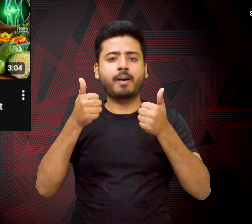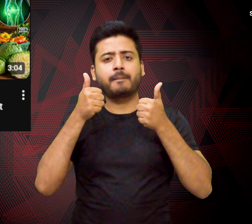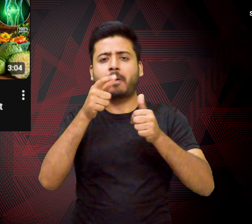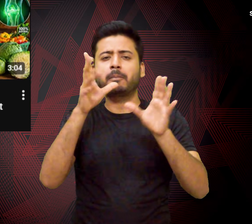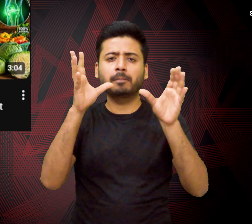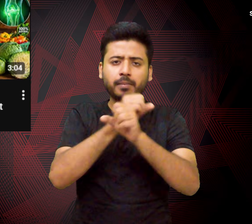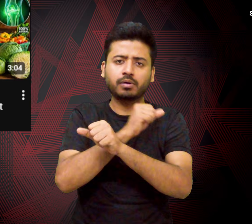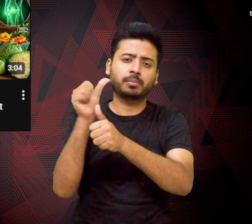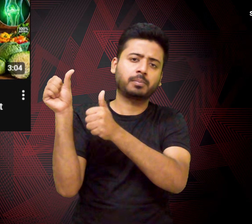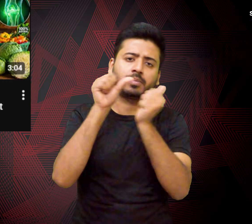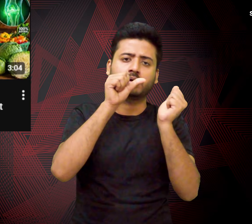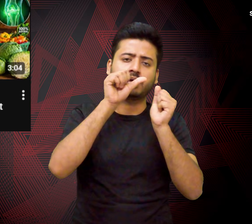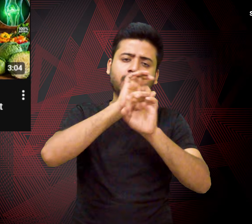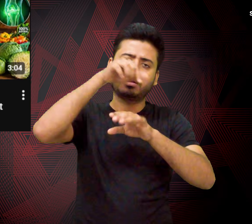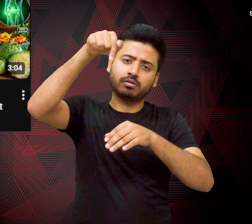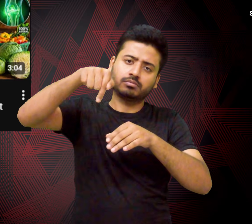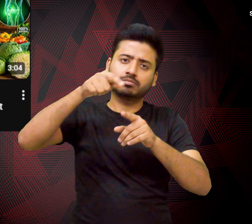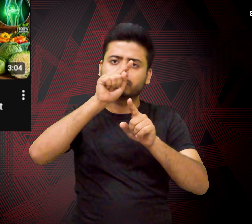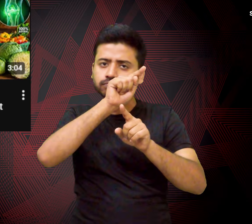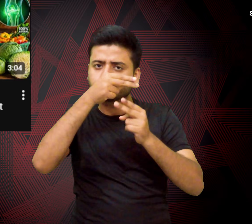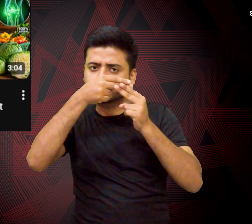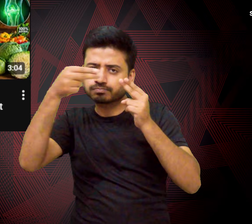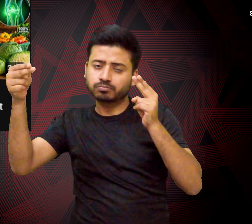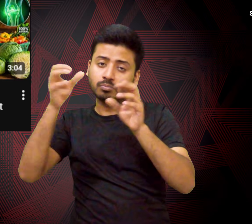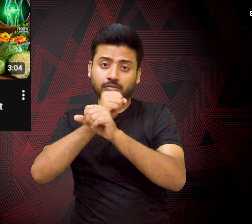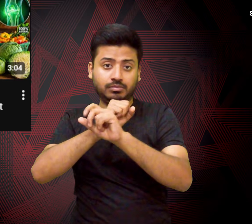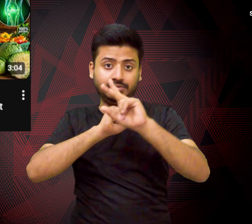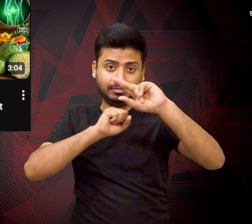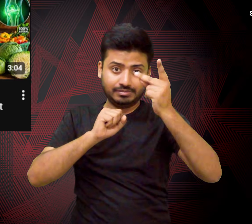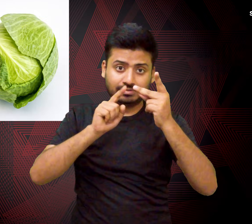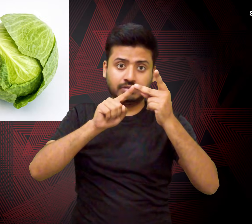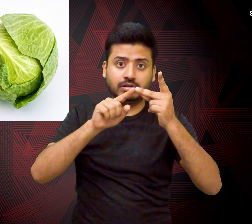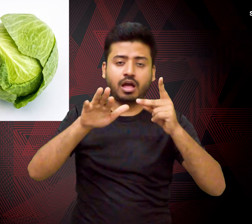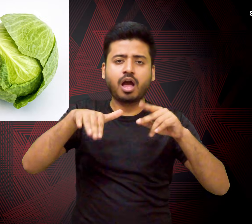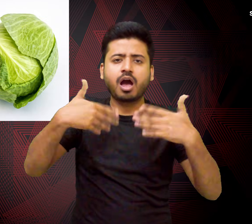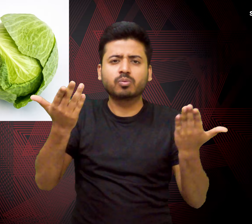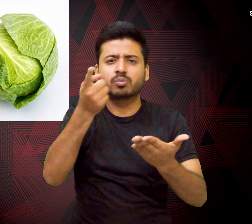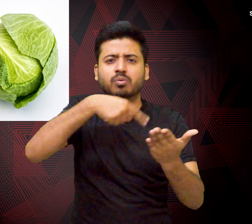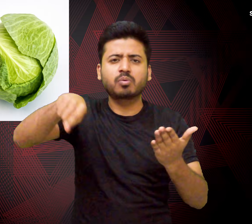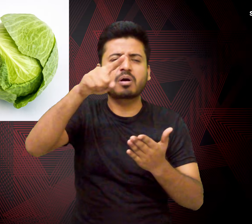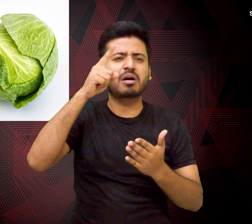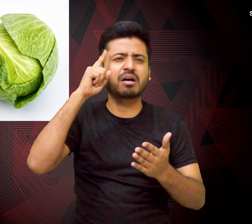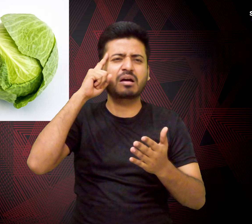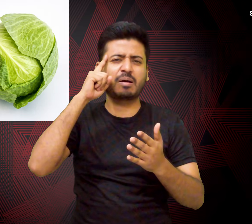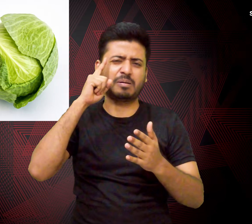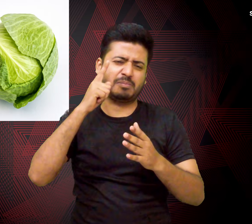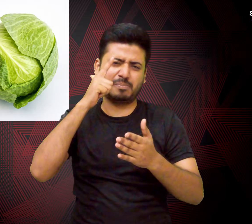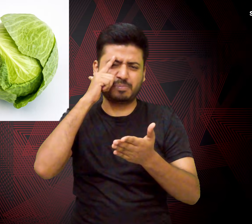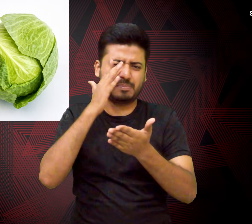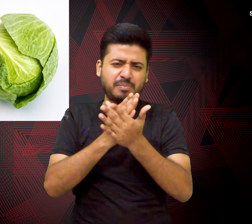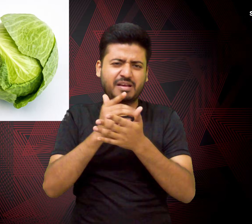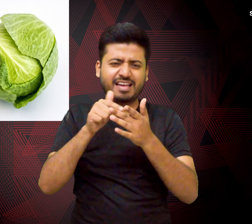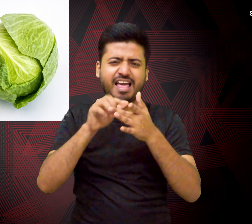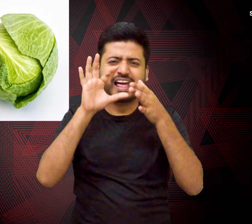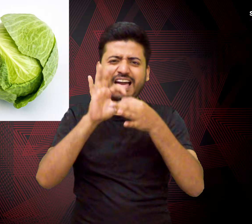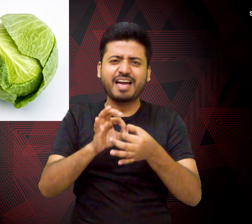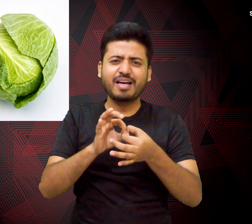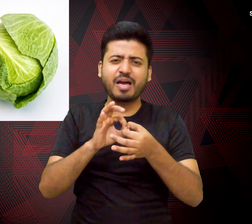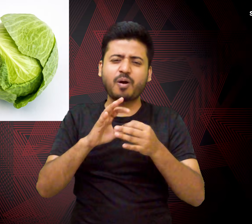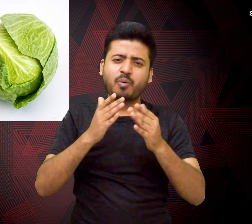disease, stroke, and certain cancers. Cabbage offers significant health benefits for women, particularly for easing breast